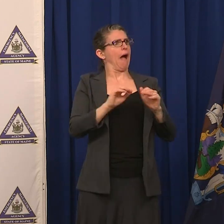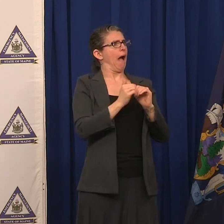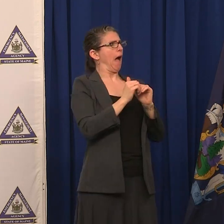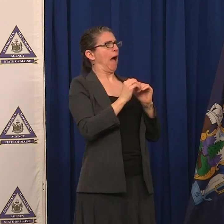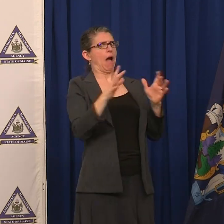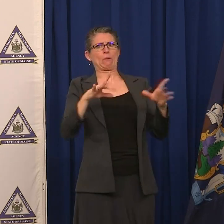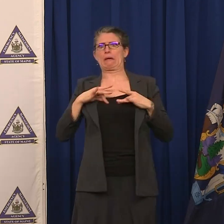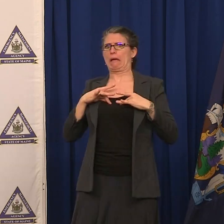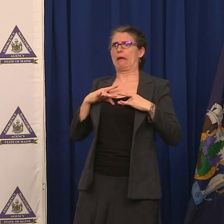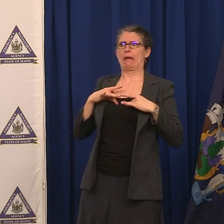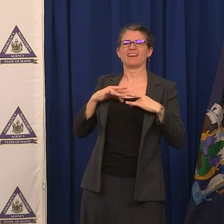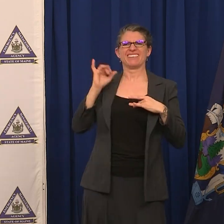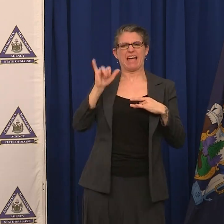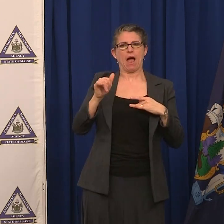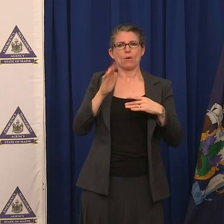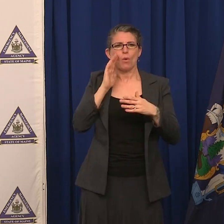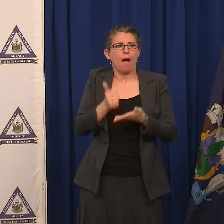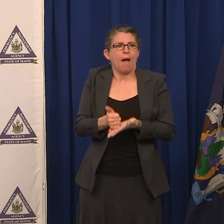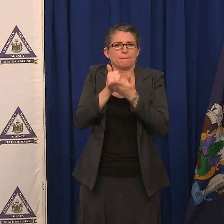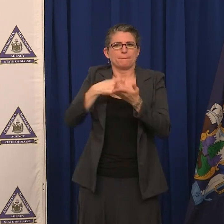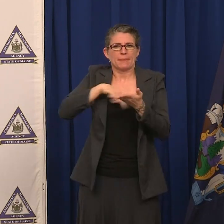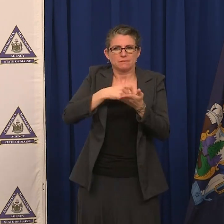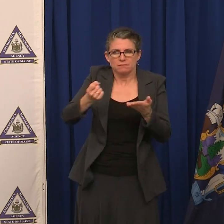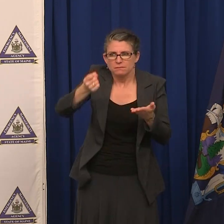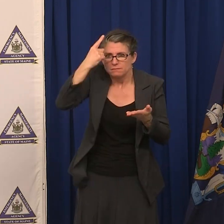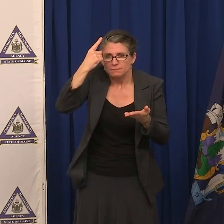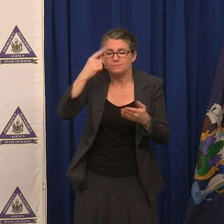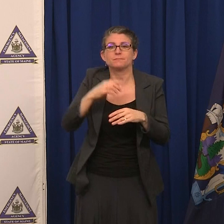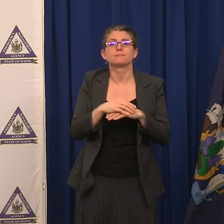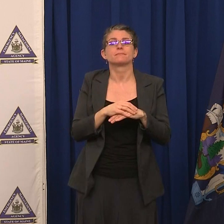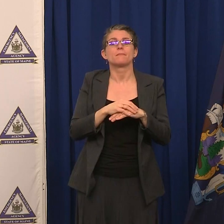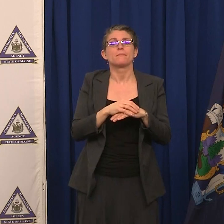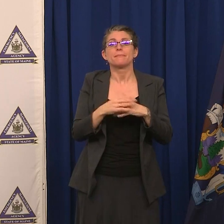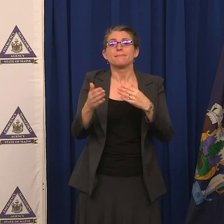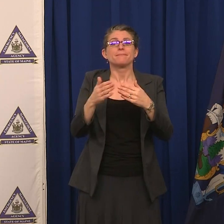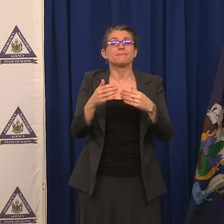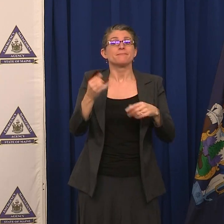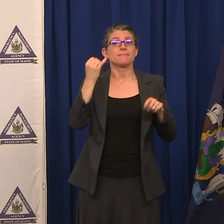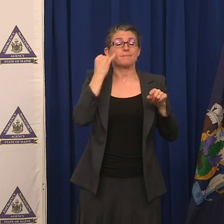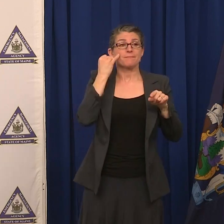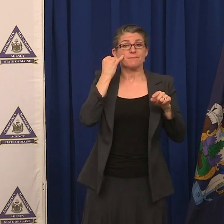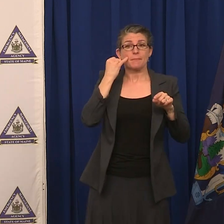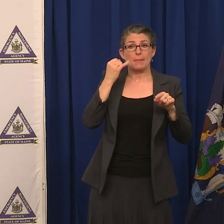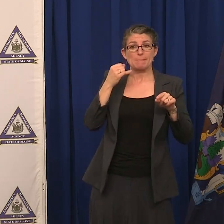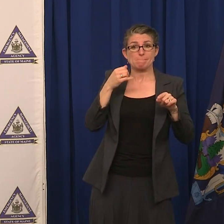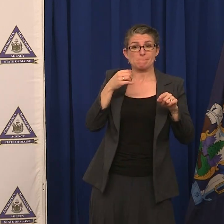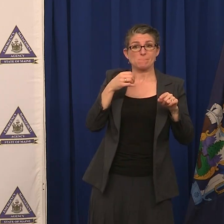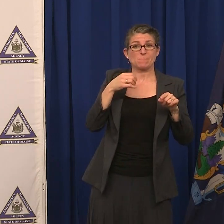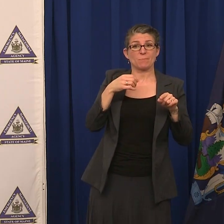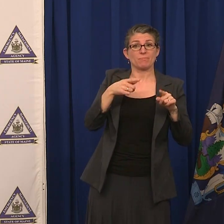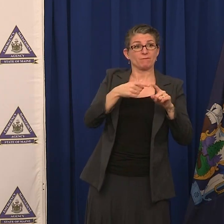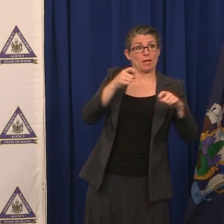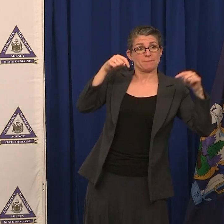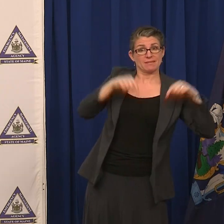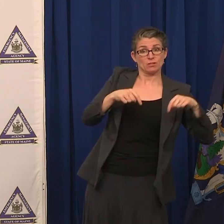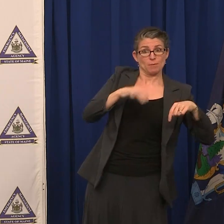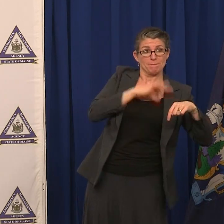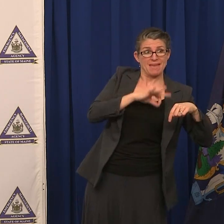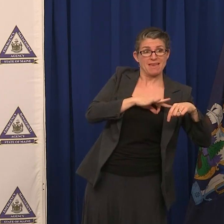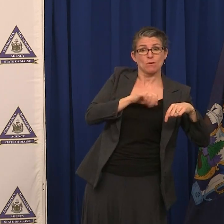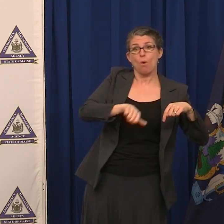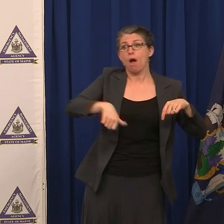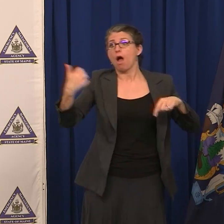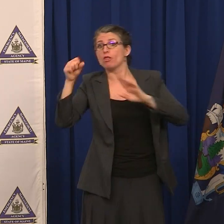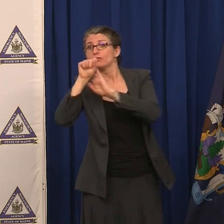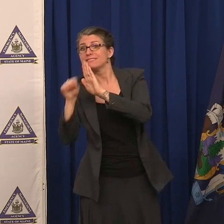not change the precautionary measures that I really urge everyone to start taking. Now is the time to make sure you and